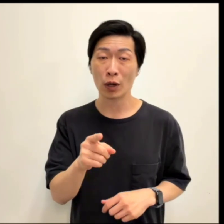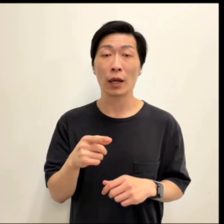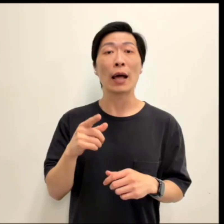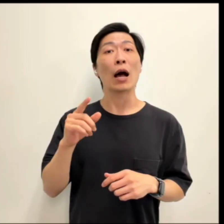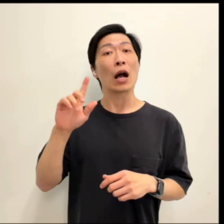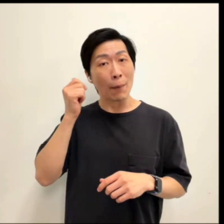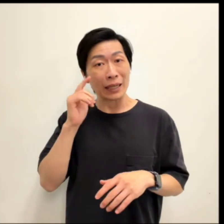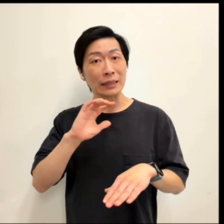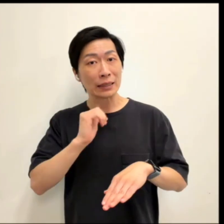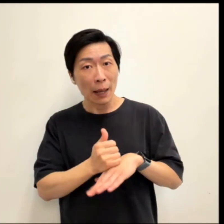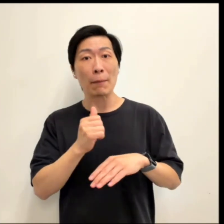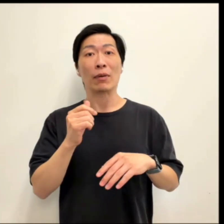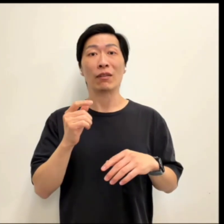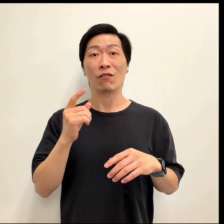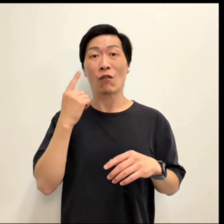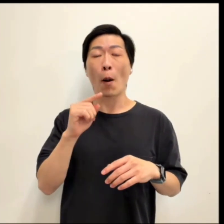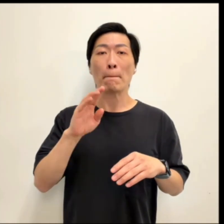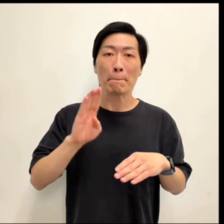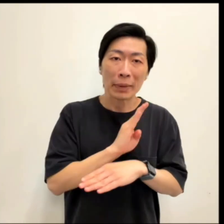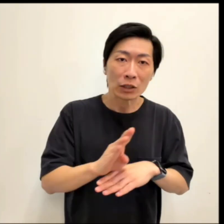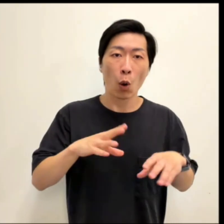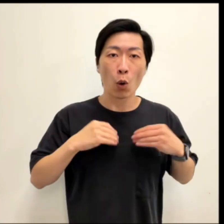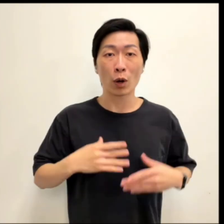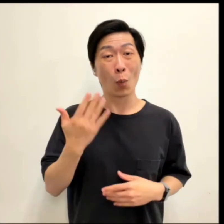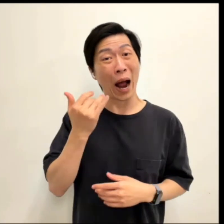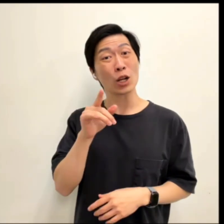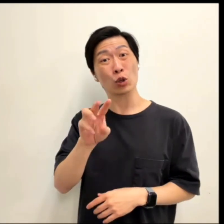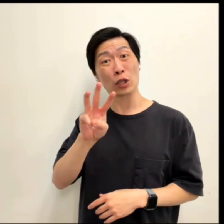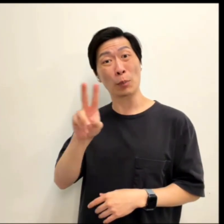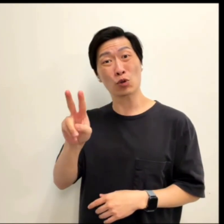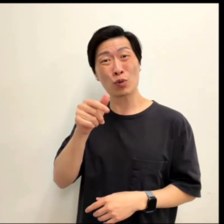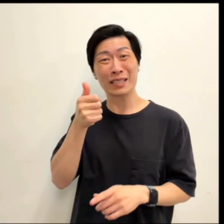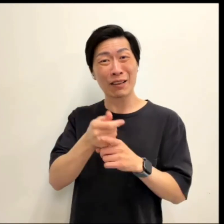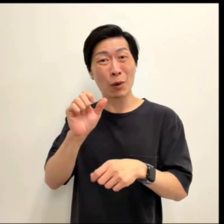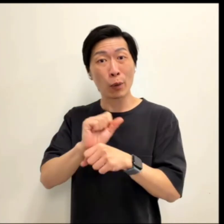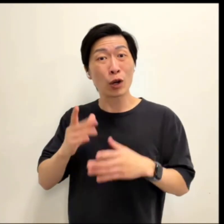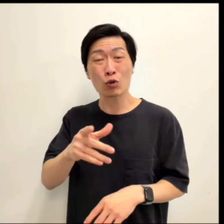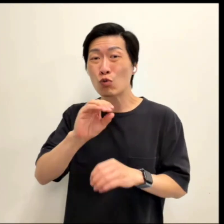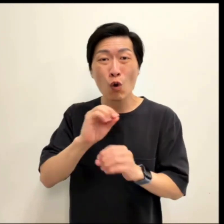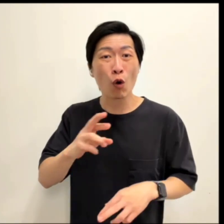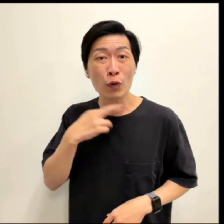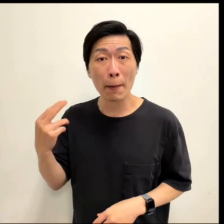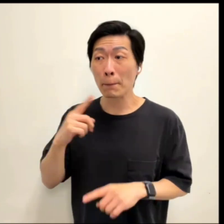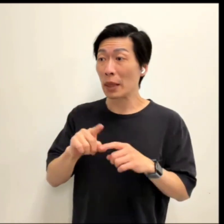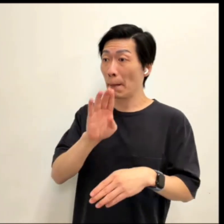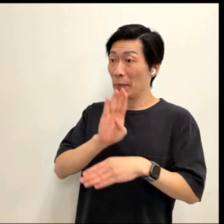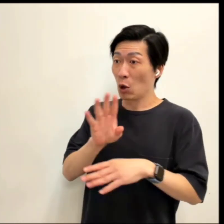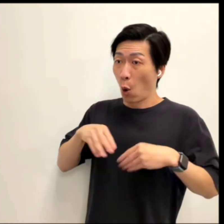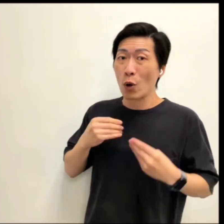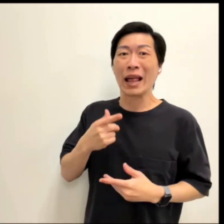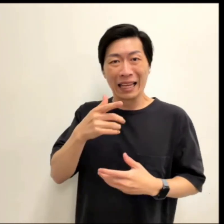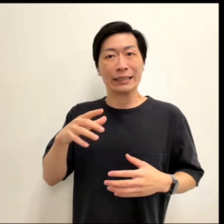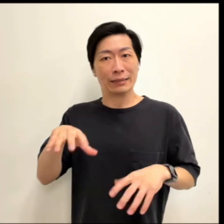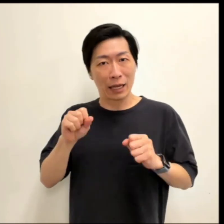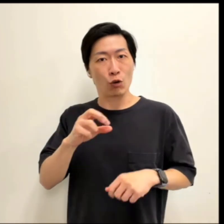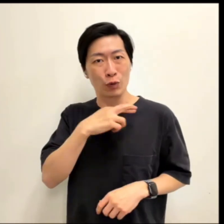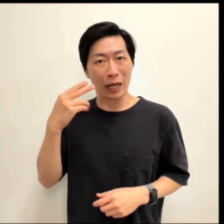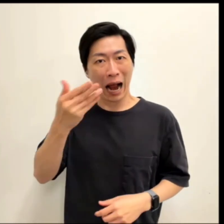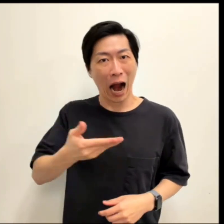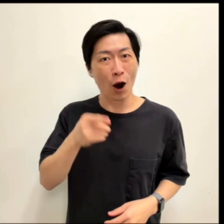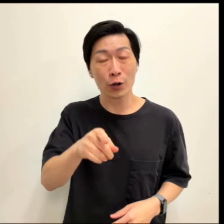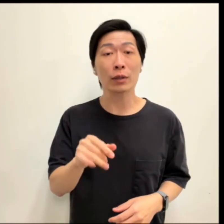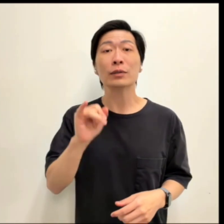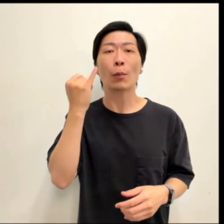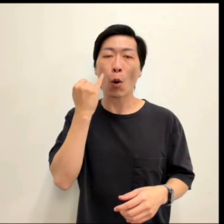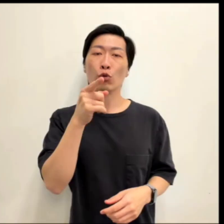system for business owners and investors. They understand that you take no risk when you're a W-2 employee. The business owner took all the risk when they decided to hire you. If